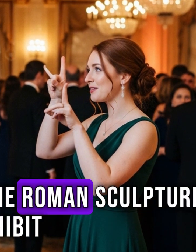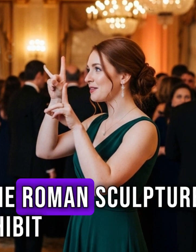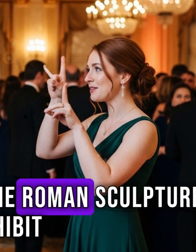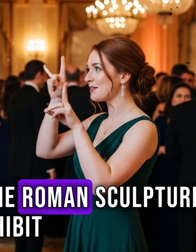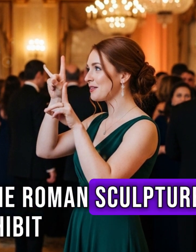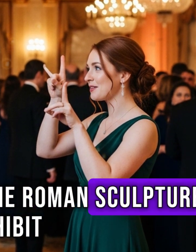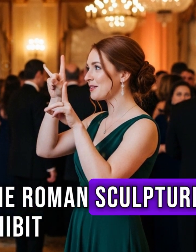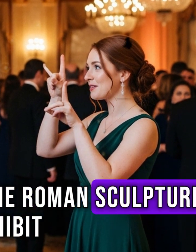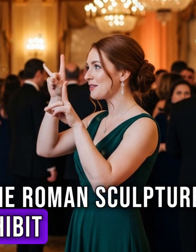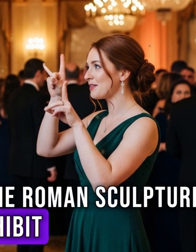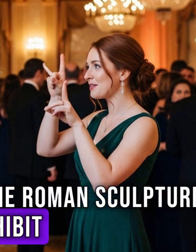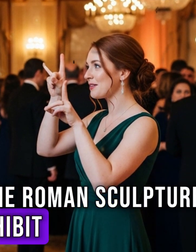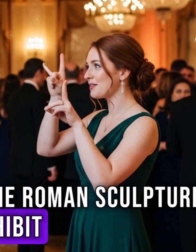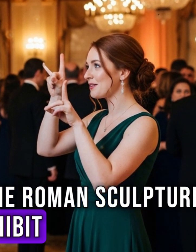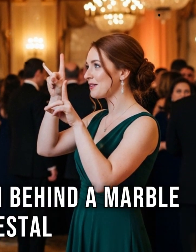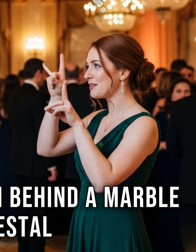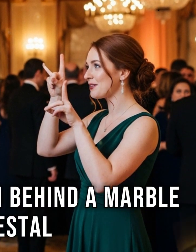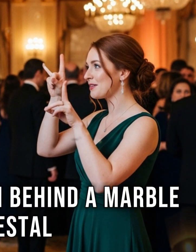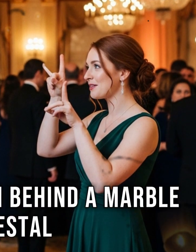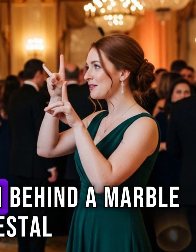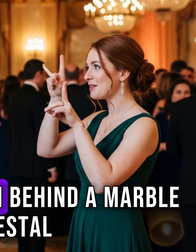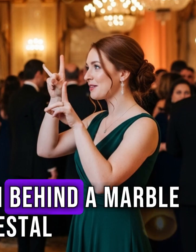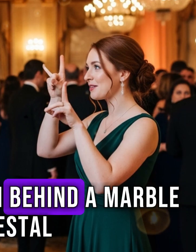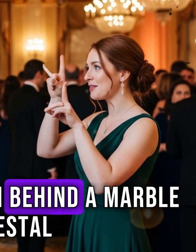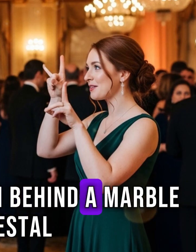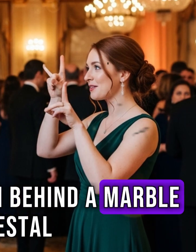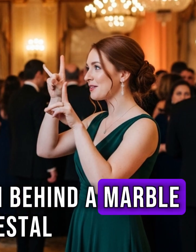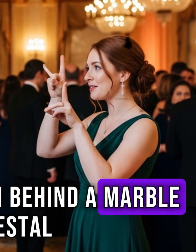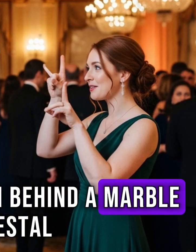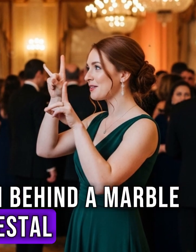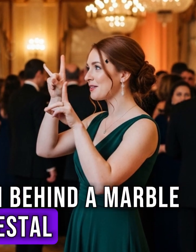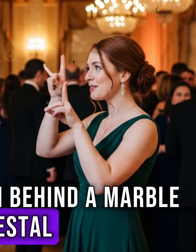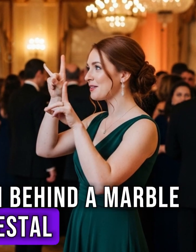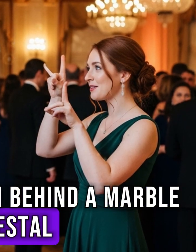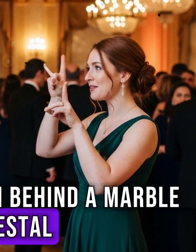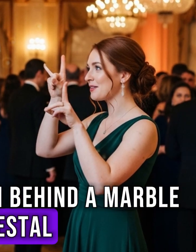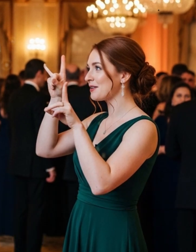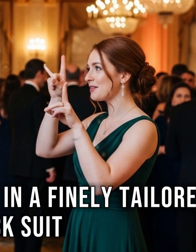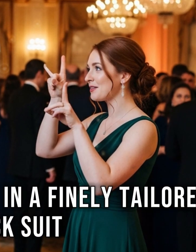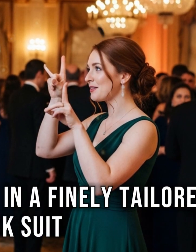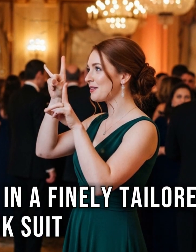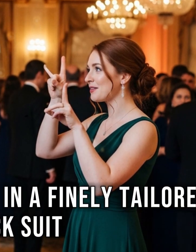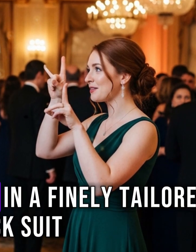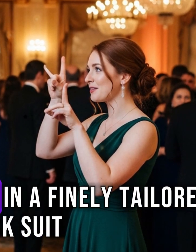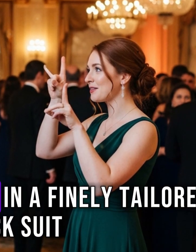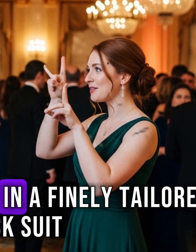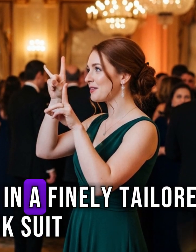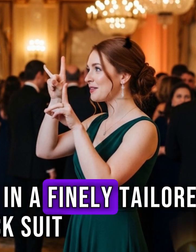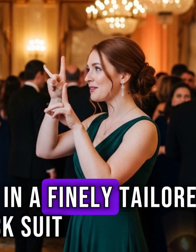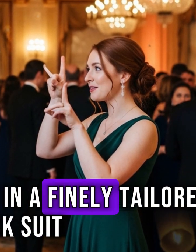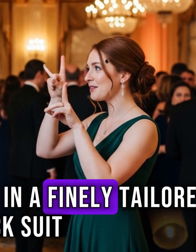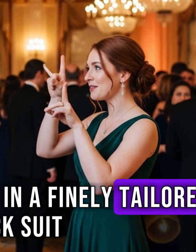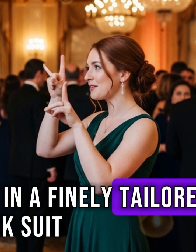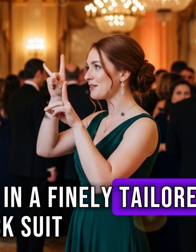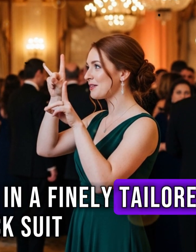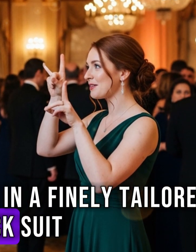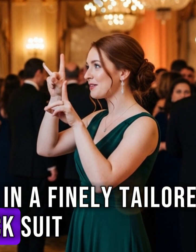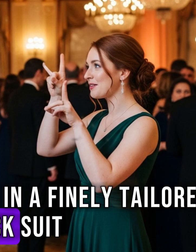Roman sculpture exhibit, partially hidden behind a marble pedestal, stood a young man in a finely tailored black